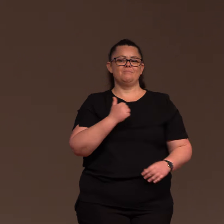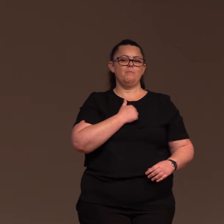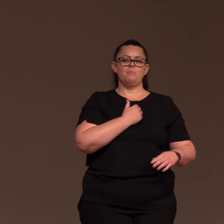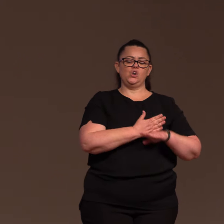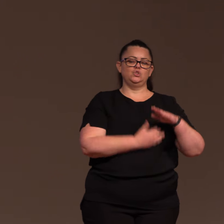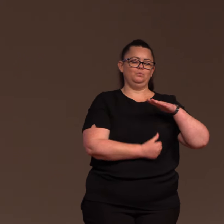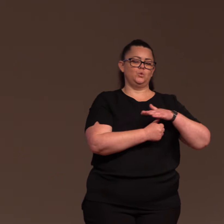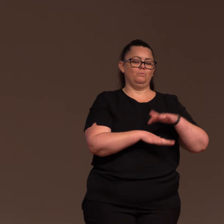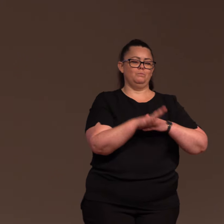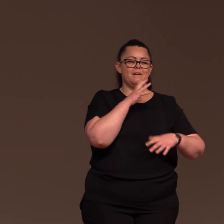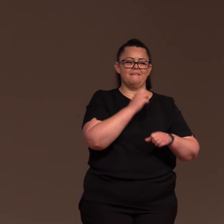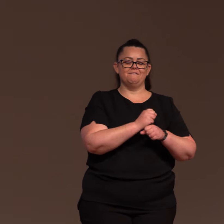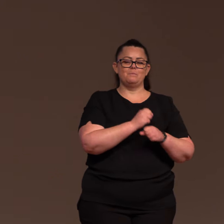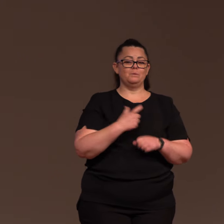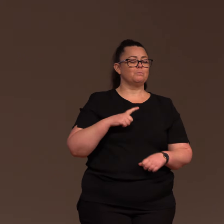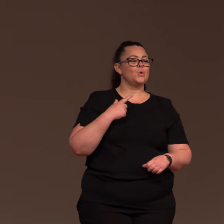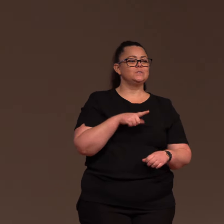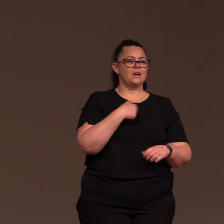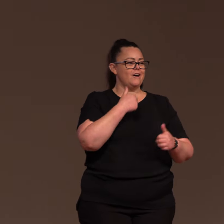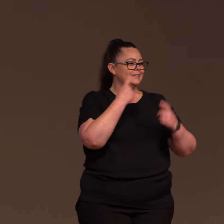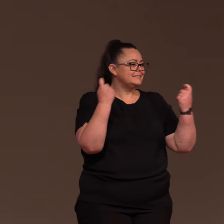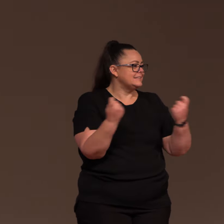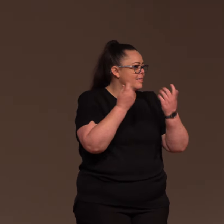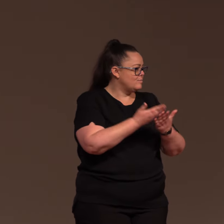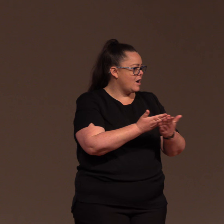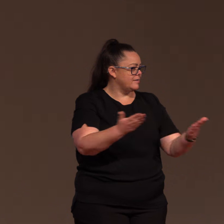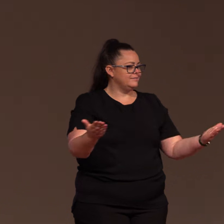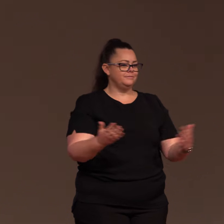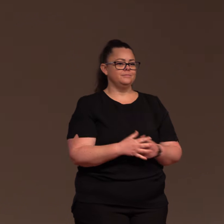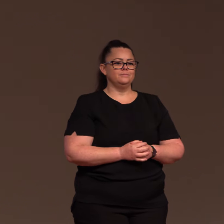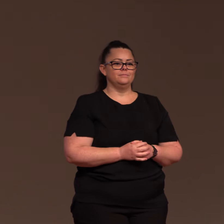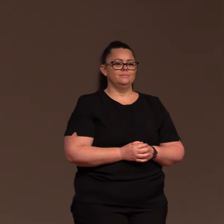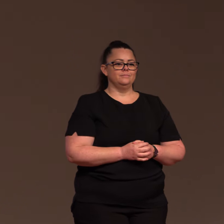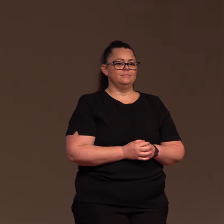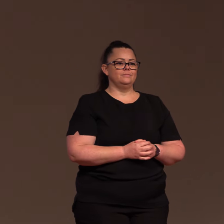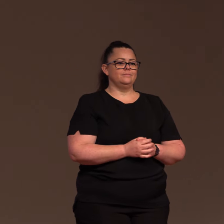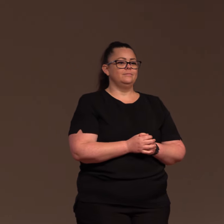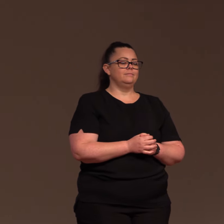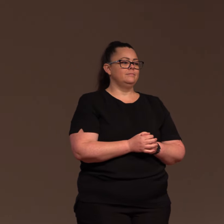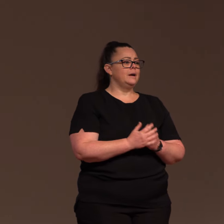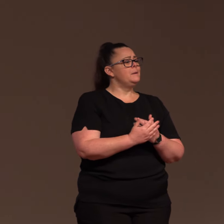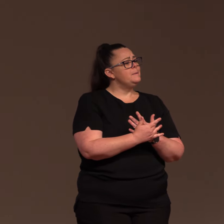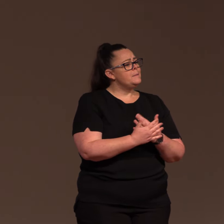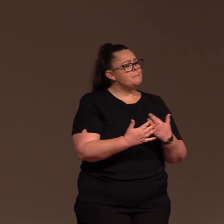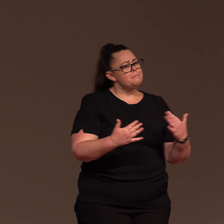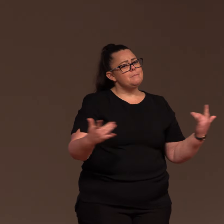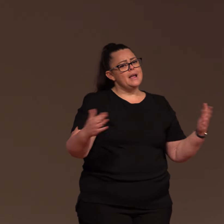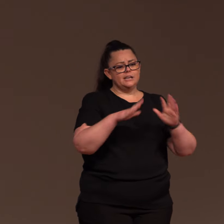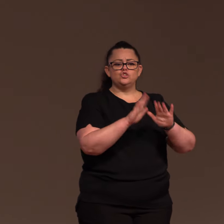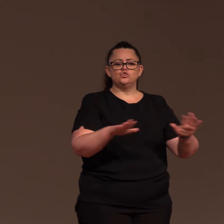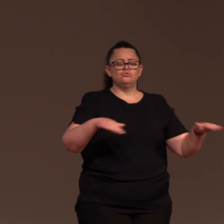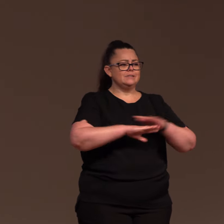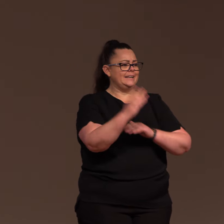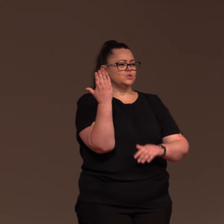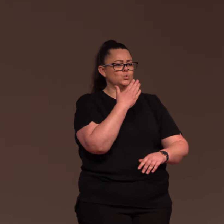wonderful students across New South Wales. We have so many talented and brilliant kids in our